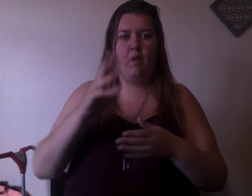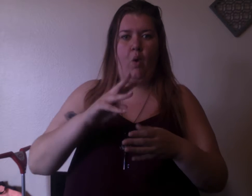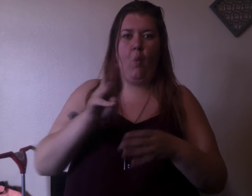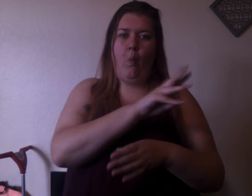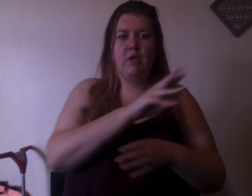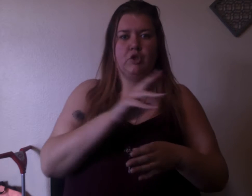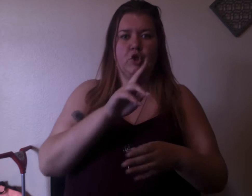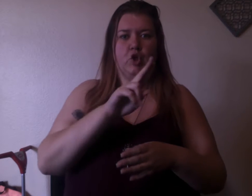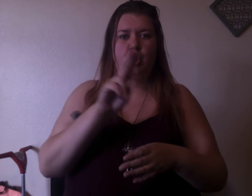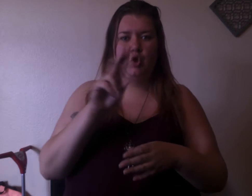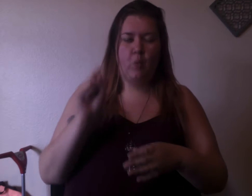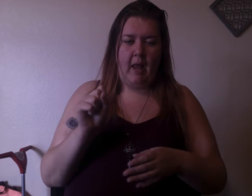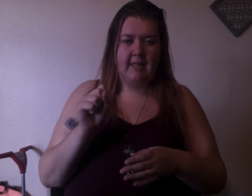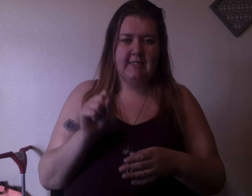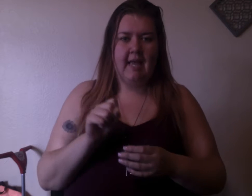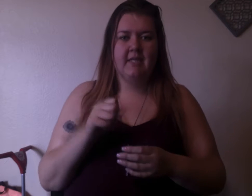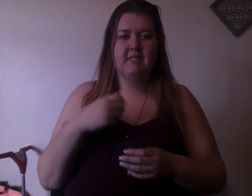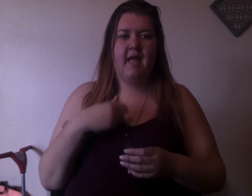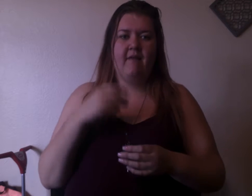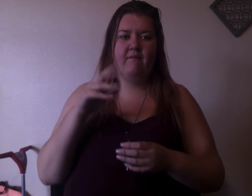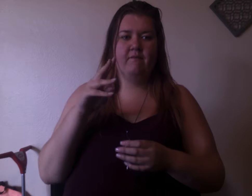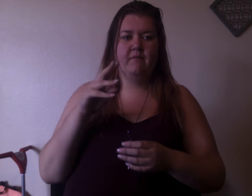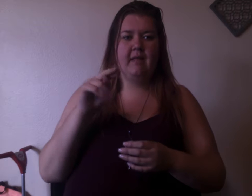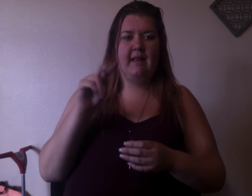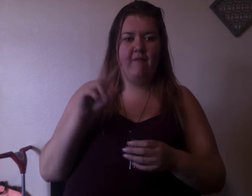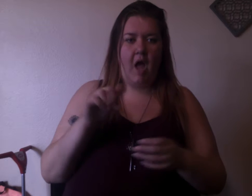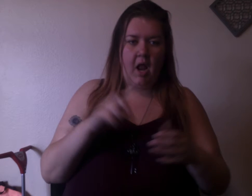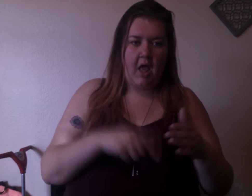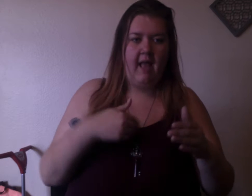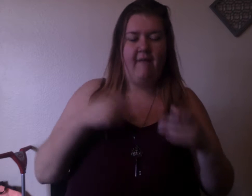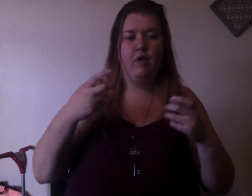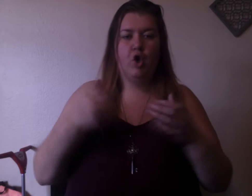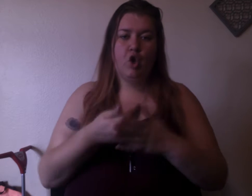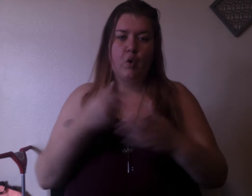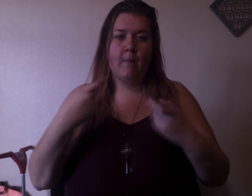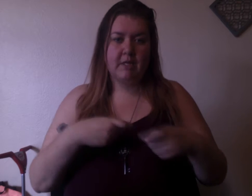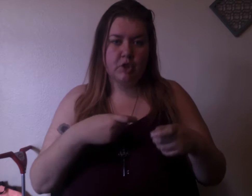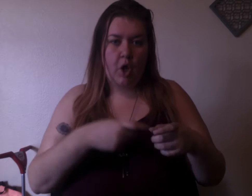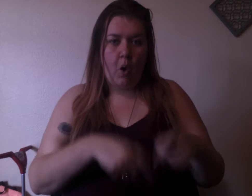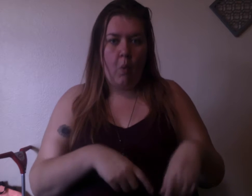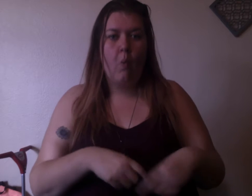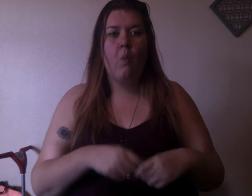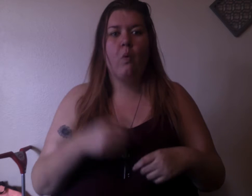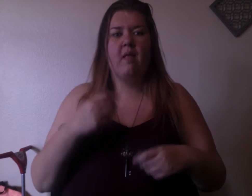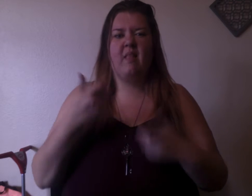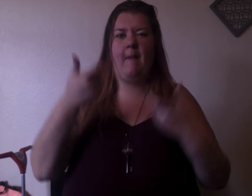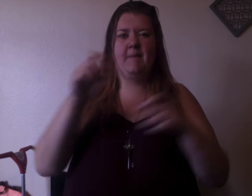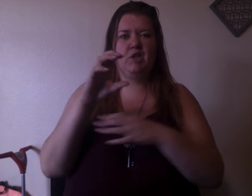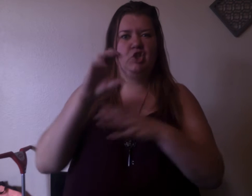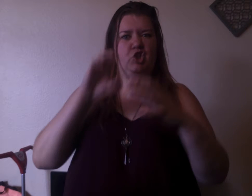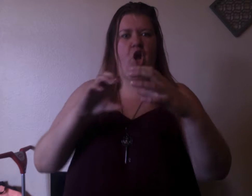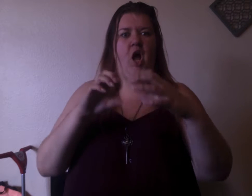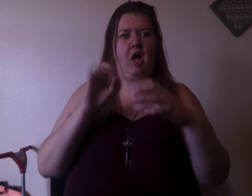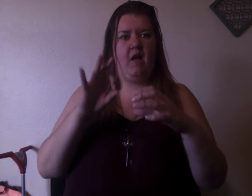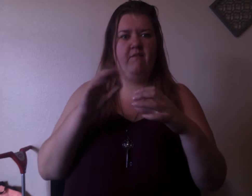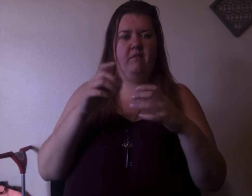California here, you have Nevada here, you have Arizona and New Mexico. So a big chunk of a big continent we're already including. And frankly, this